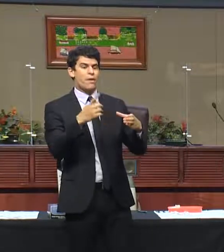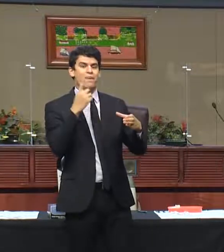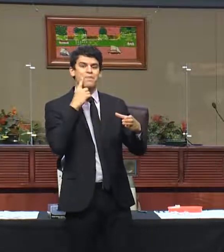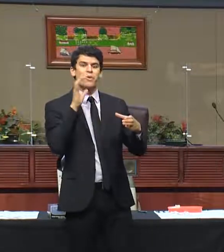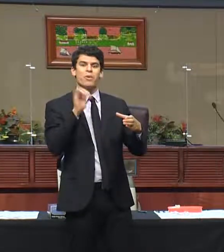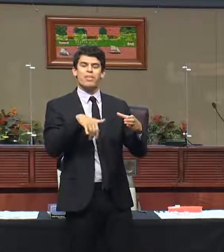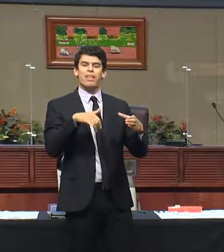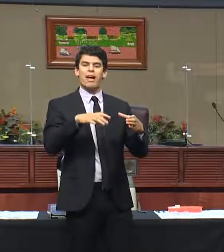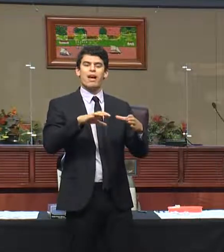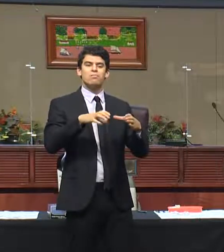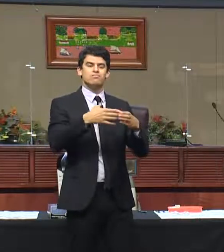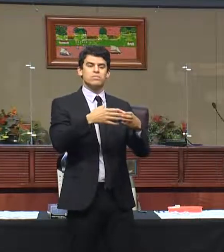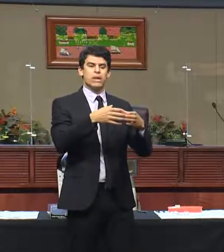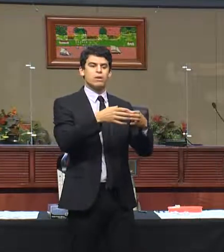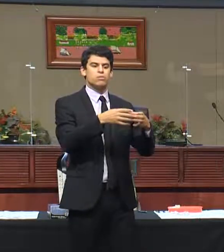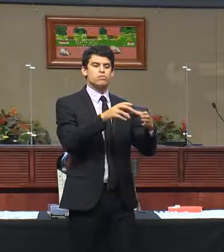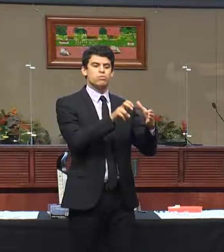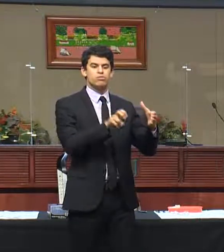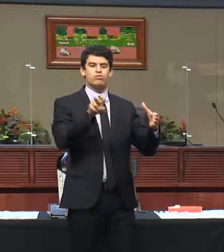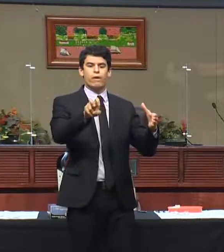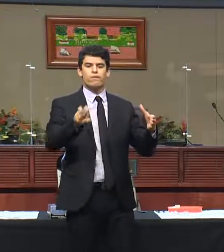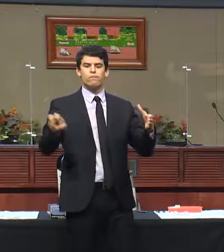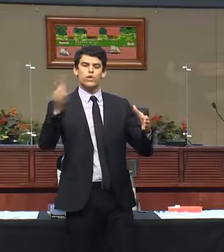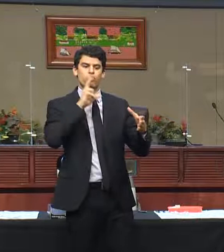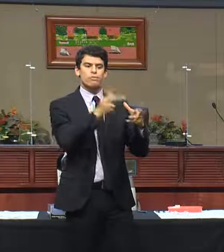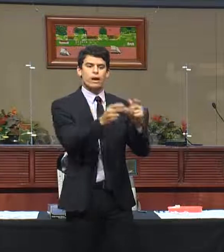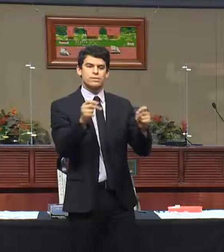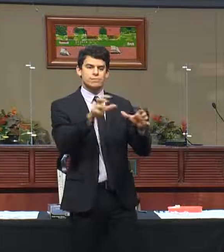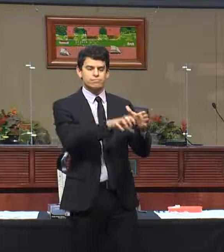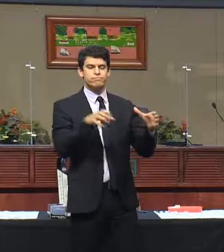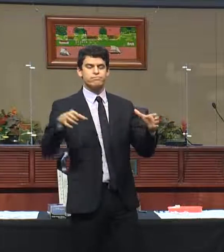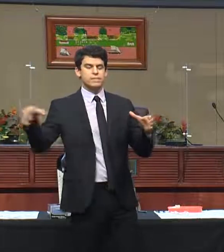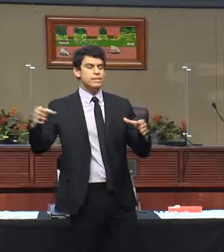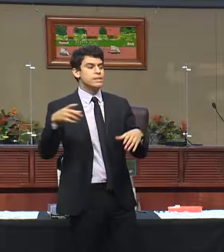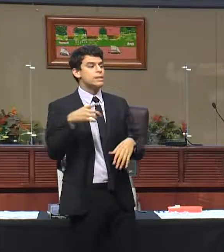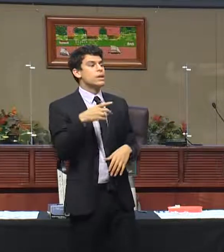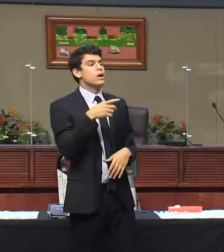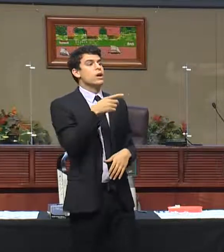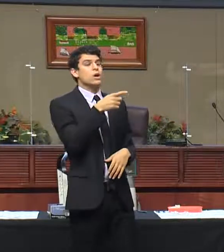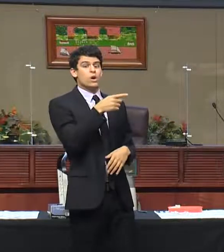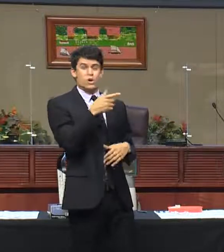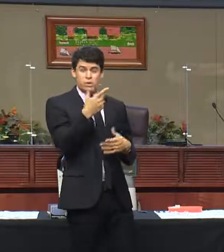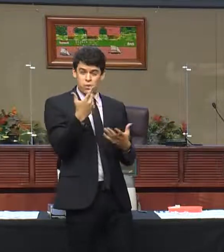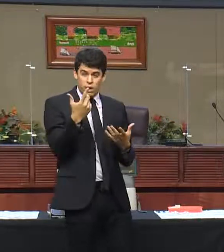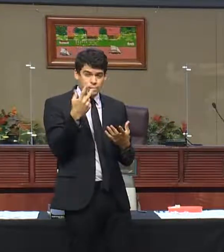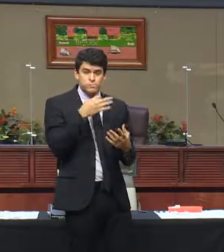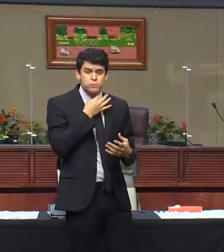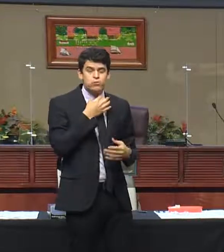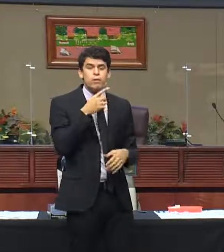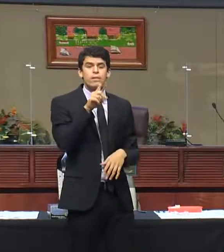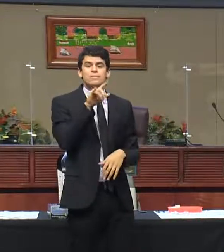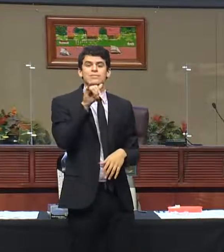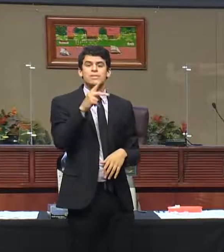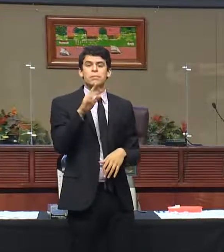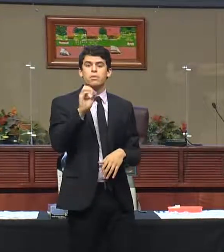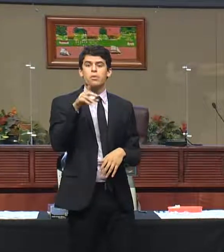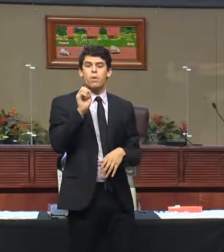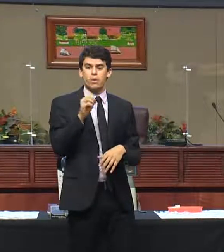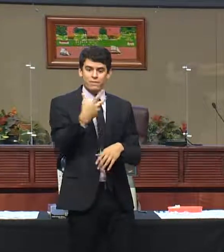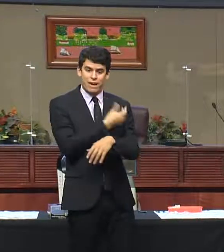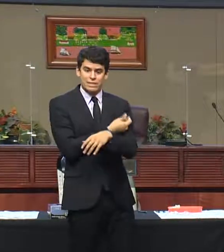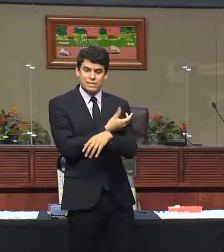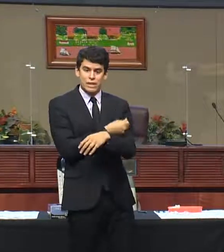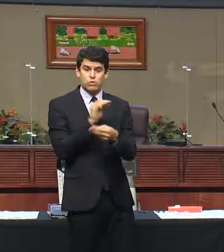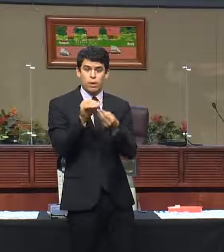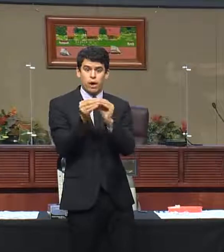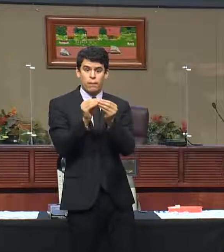been pushing the state Florida Department of Health to give us the vaccination rates by zip code. And I'm wondering if you're using those vaccination rates by